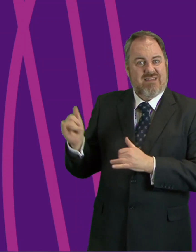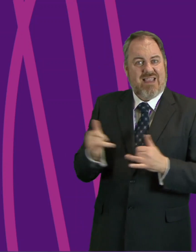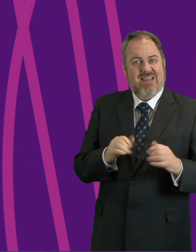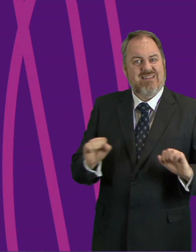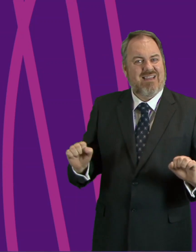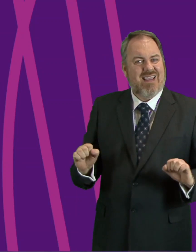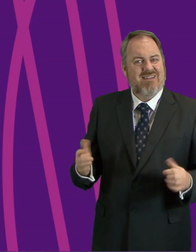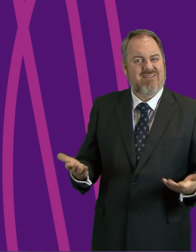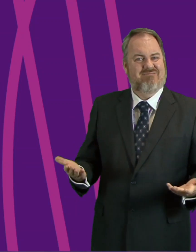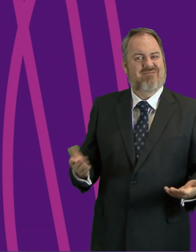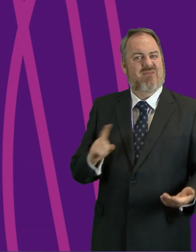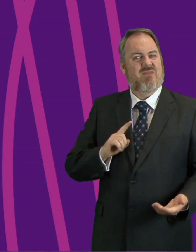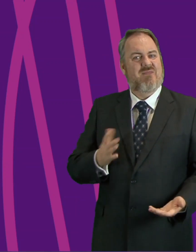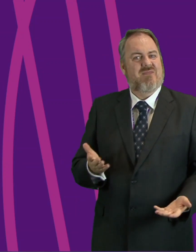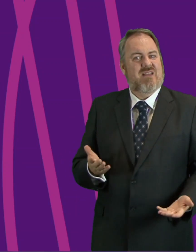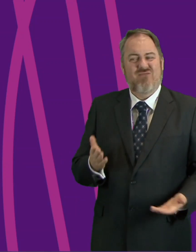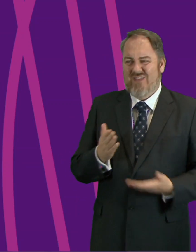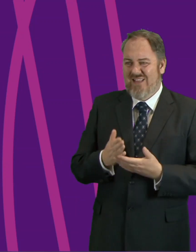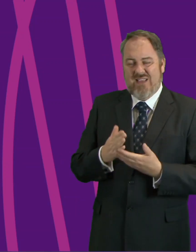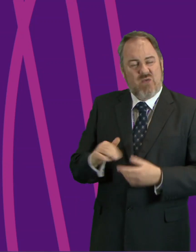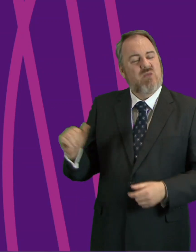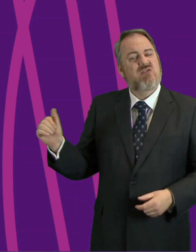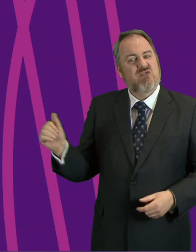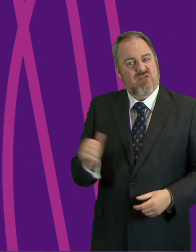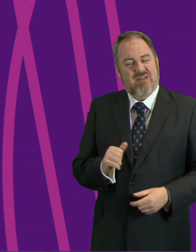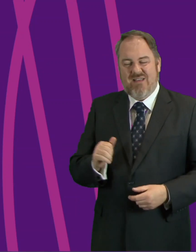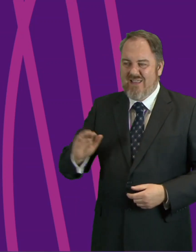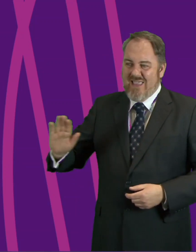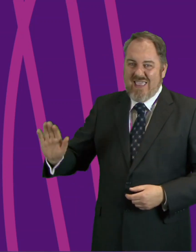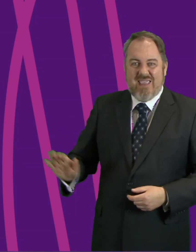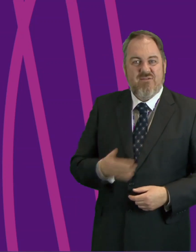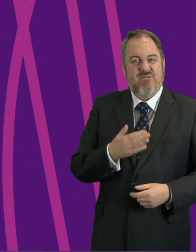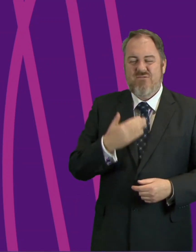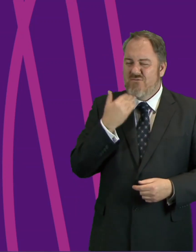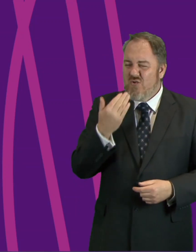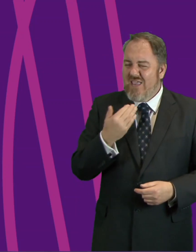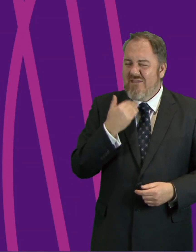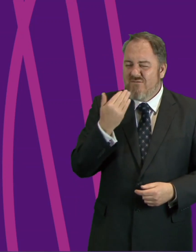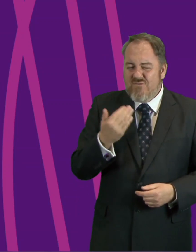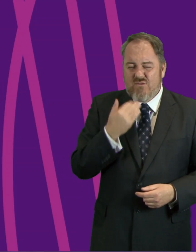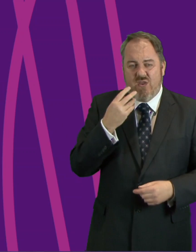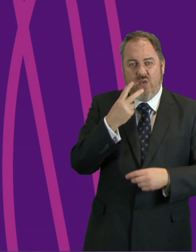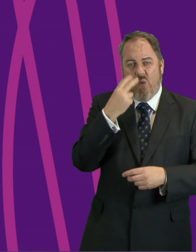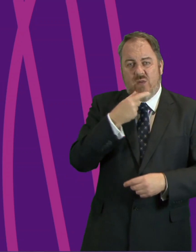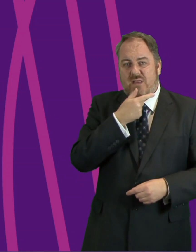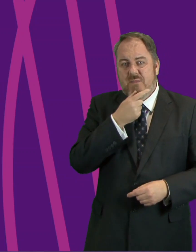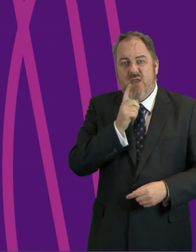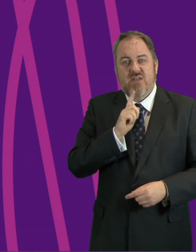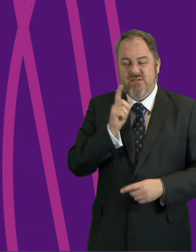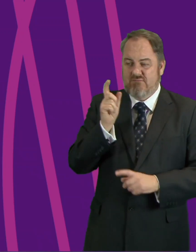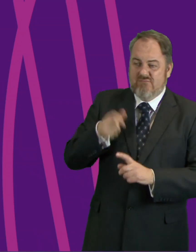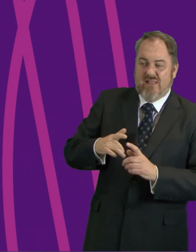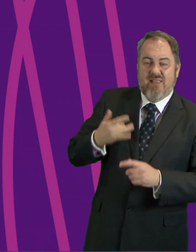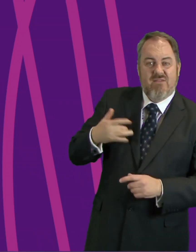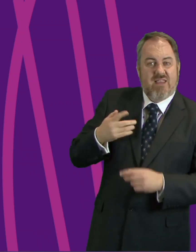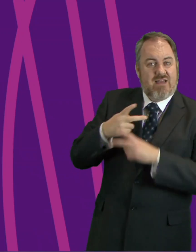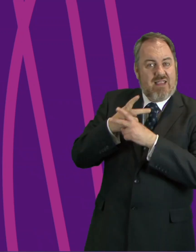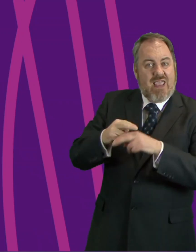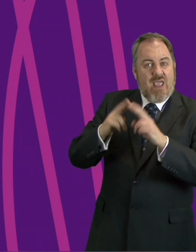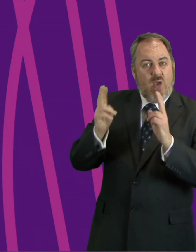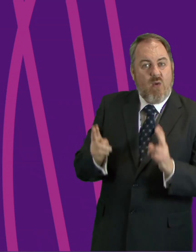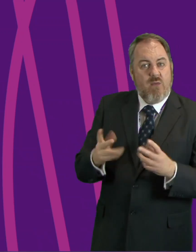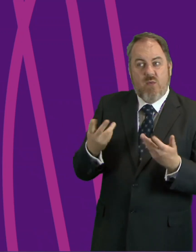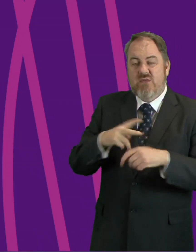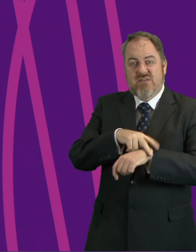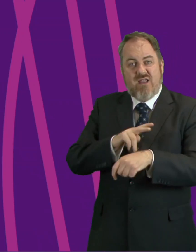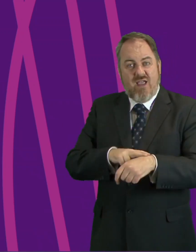unused, then there is no reason why everyone in Scotland's care homes, both staff and residents, couldn't all be